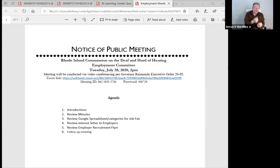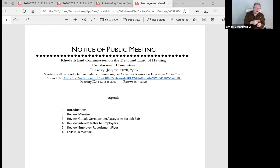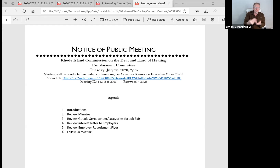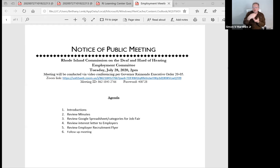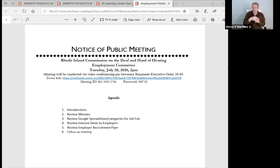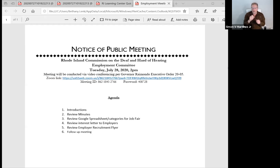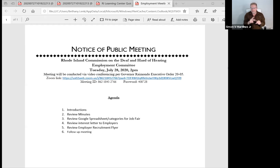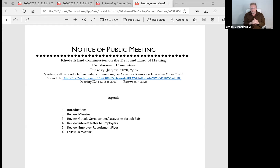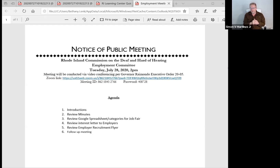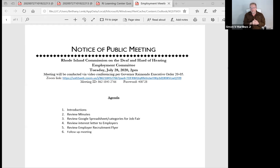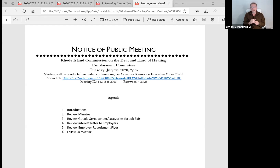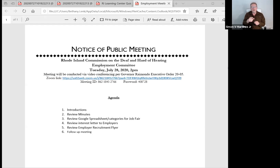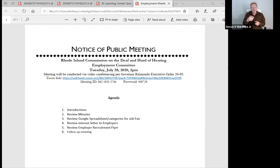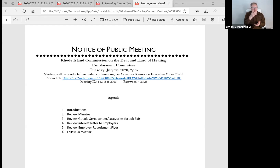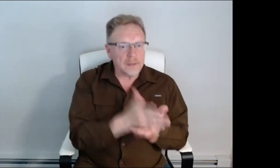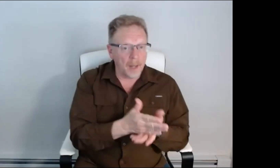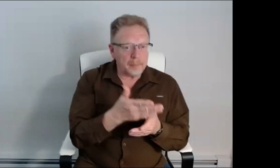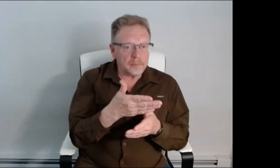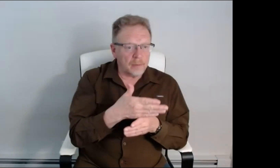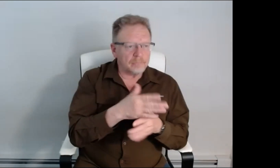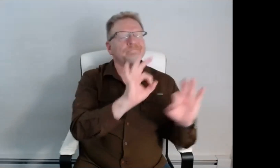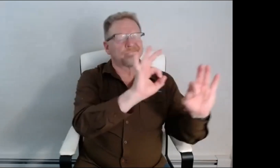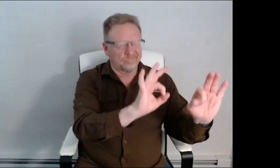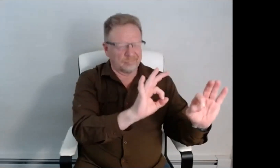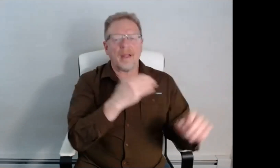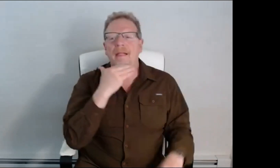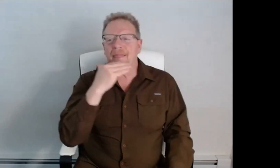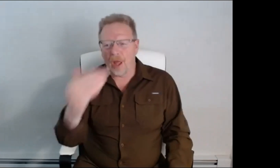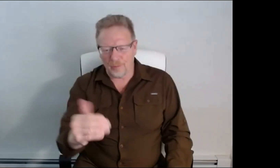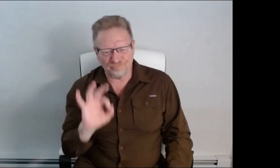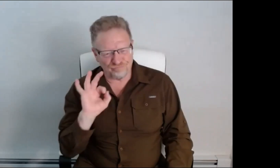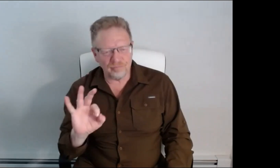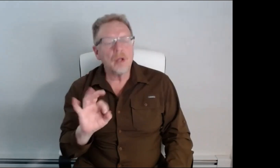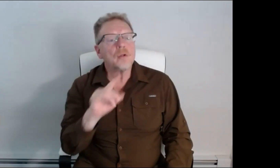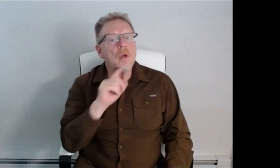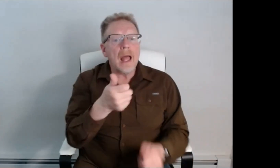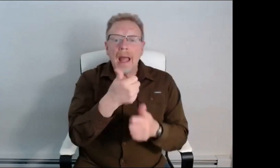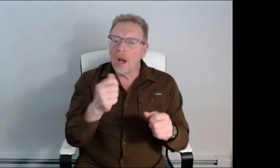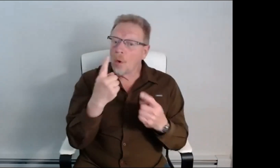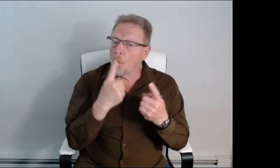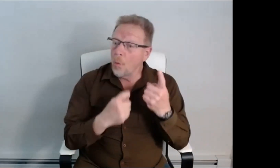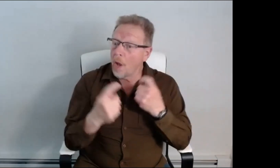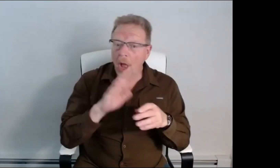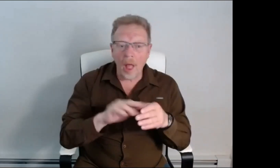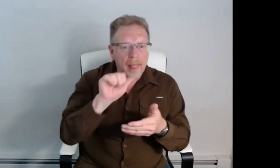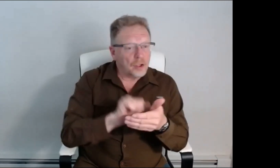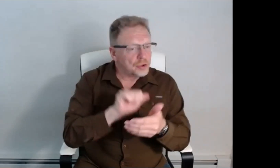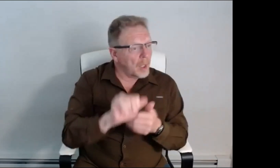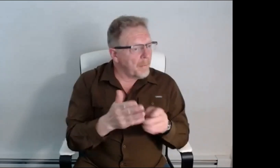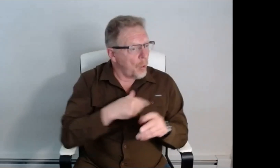Okay, can you stop sharing? Thank you. So any questions on the agenda before we get